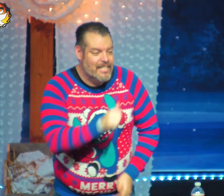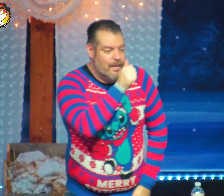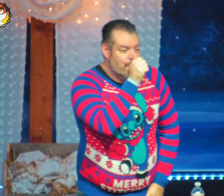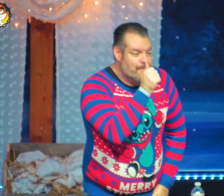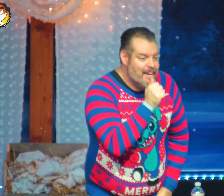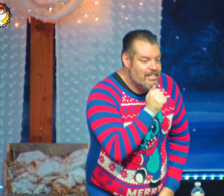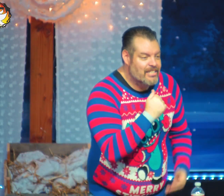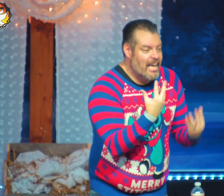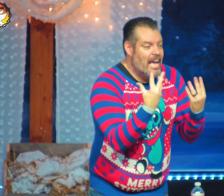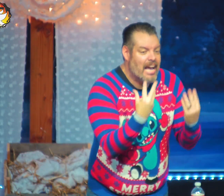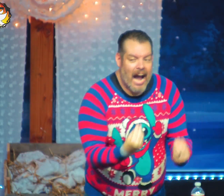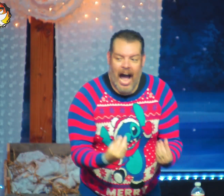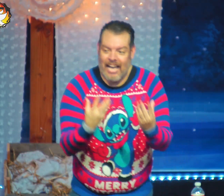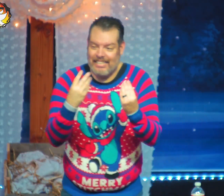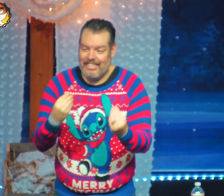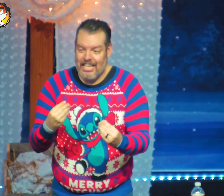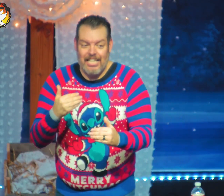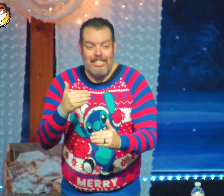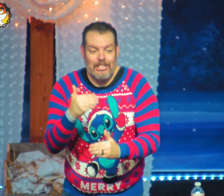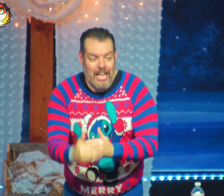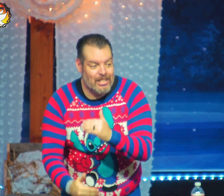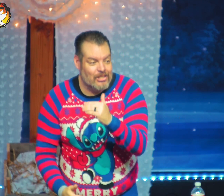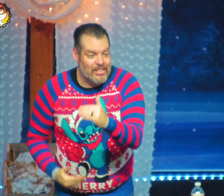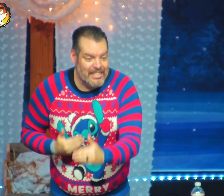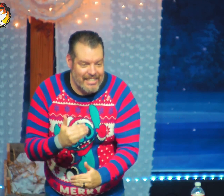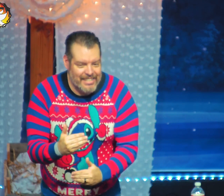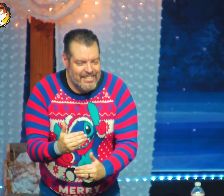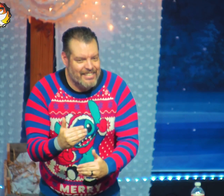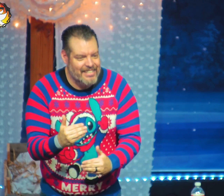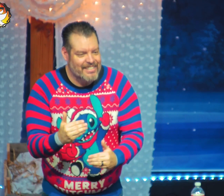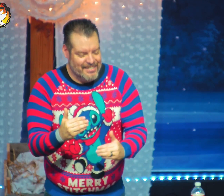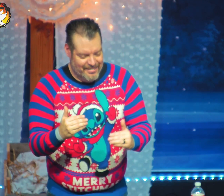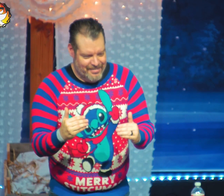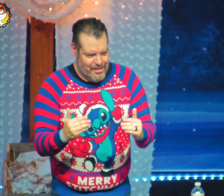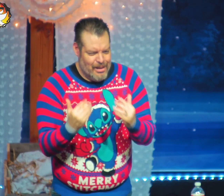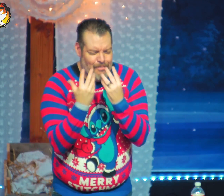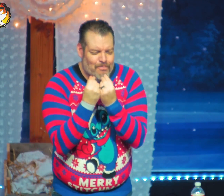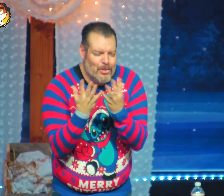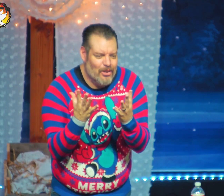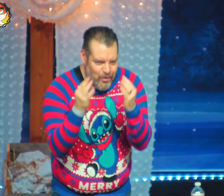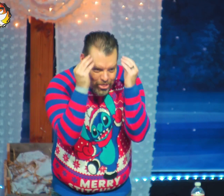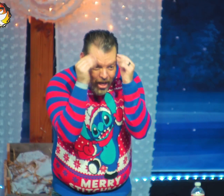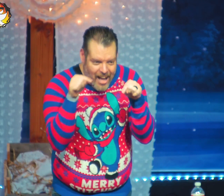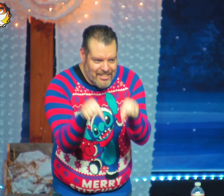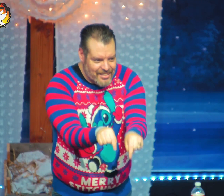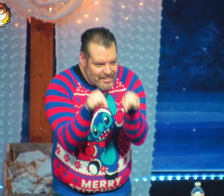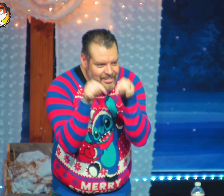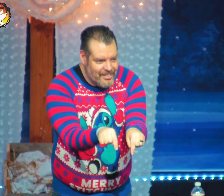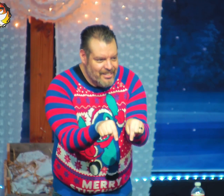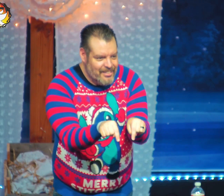Read the fruits of the Spirit. Love, joy, peace. Angry thoughts are not in there.